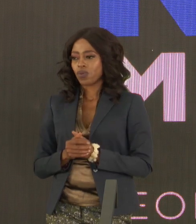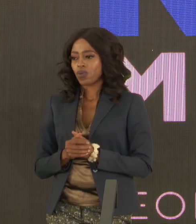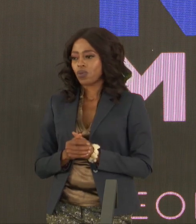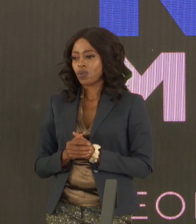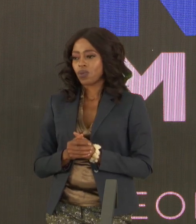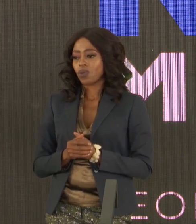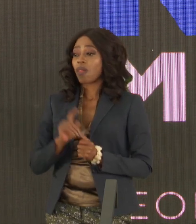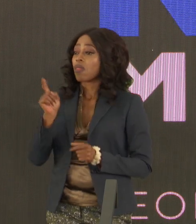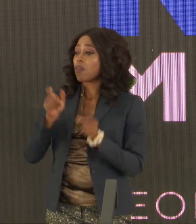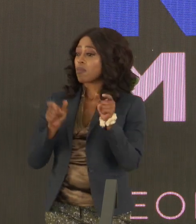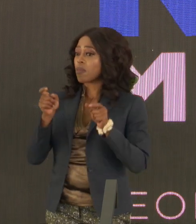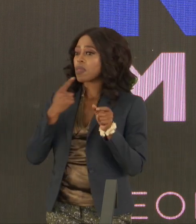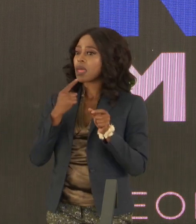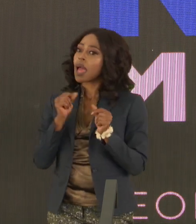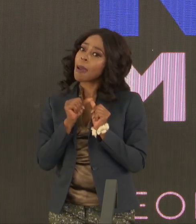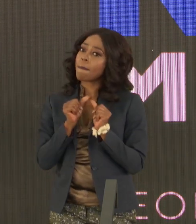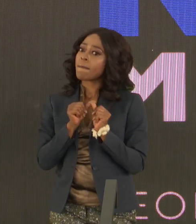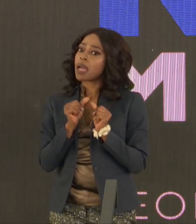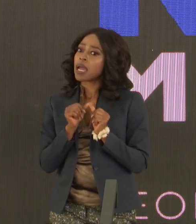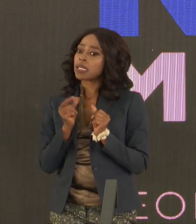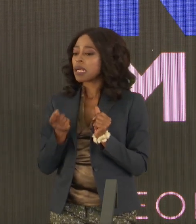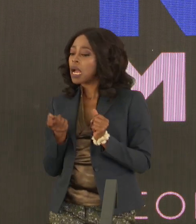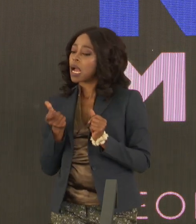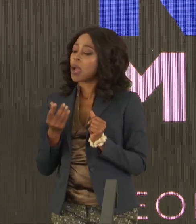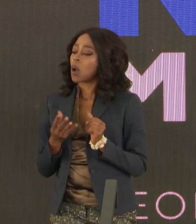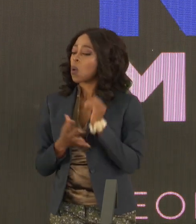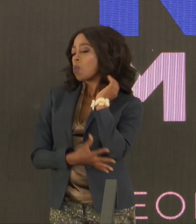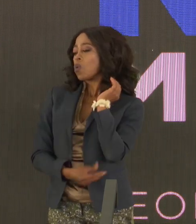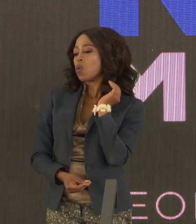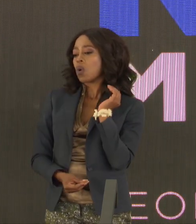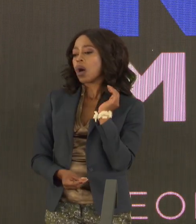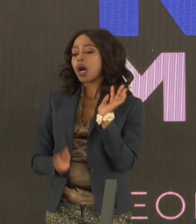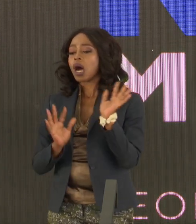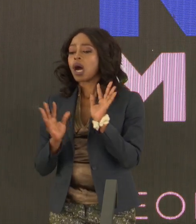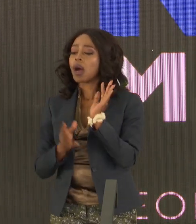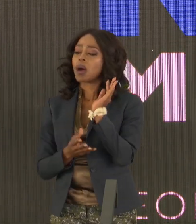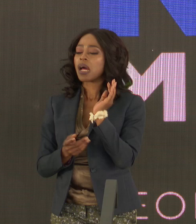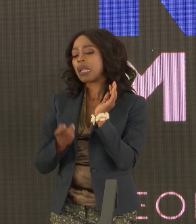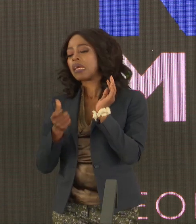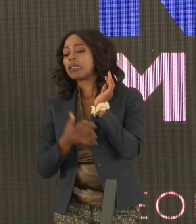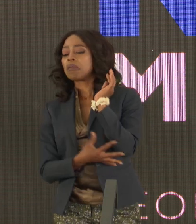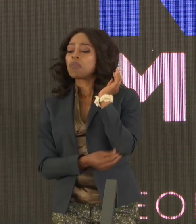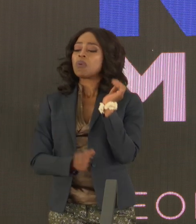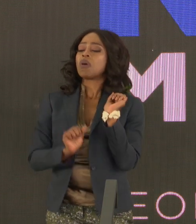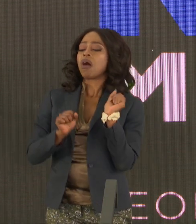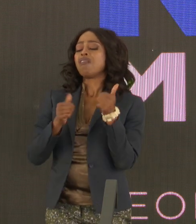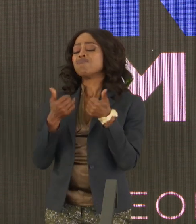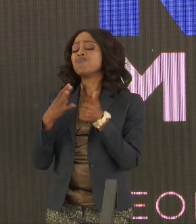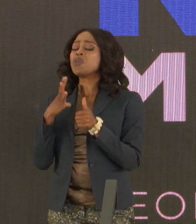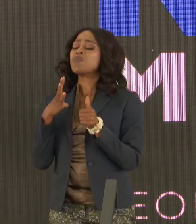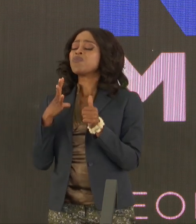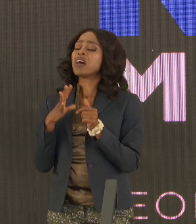These people tell us that it's better to be a little poor. Not so poor, just be a little poor and it will be fine.